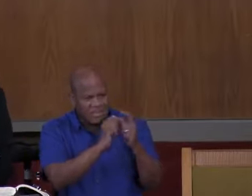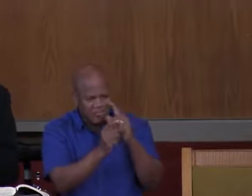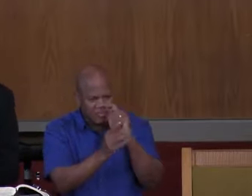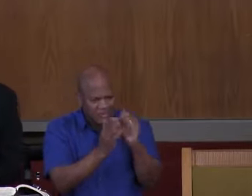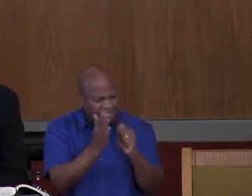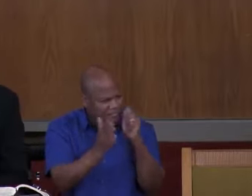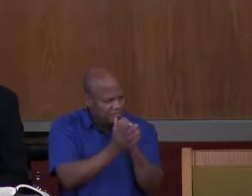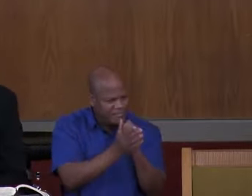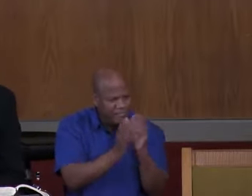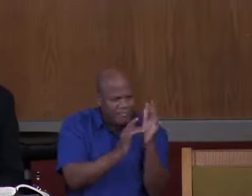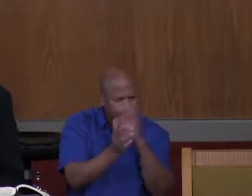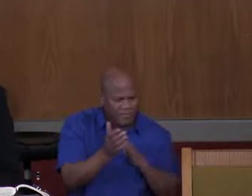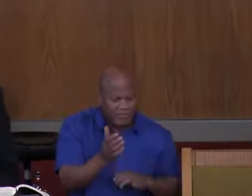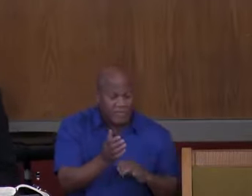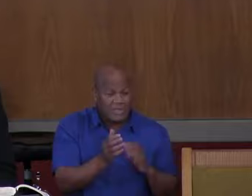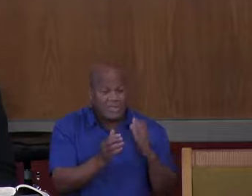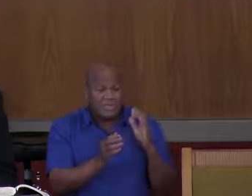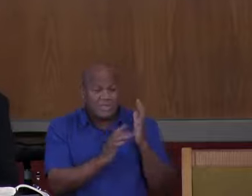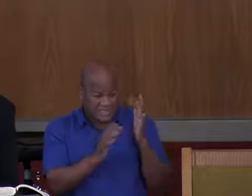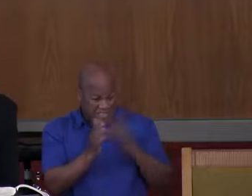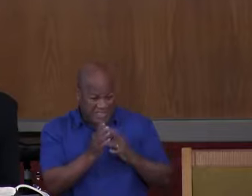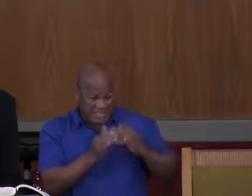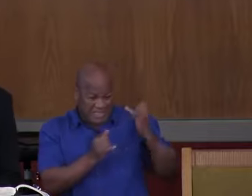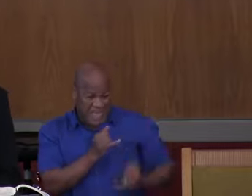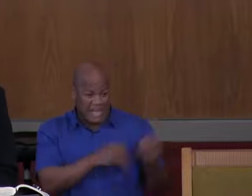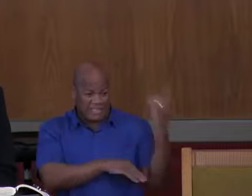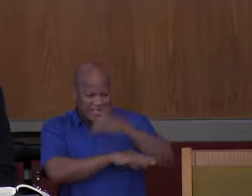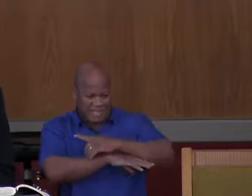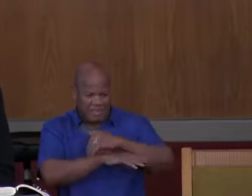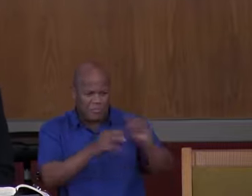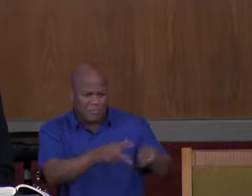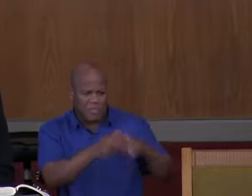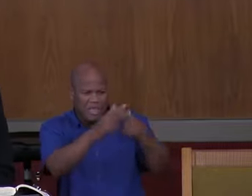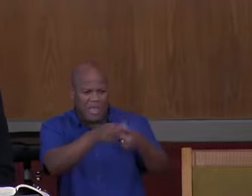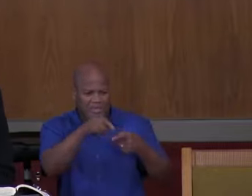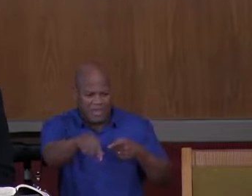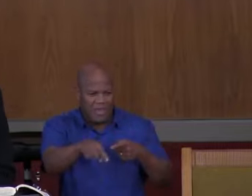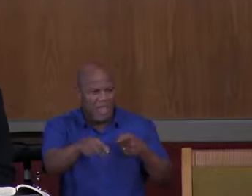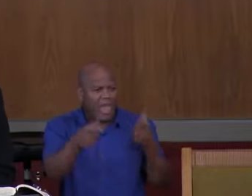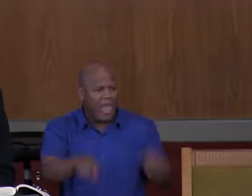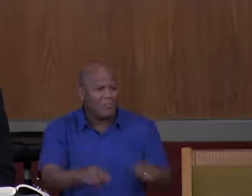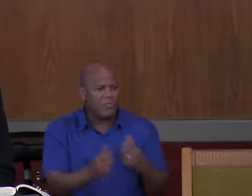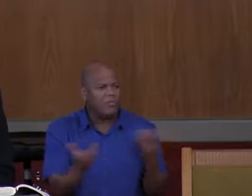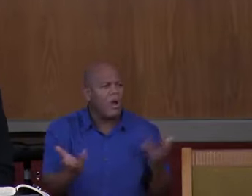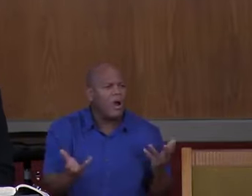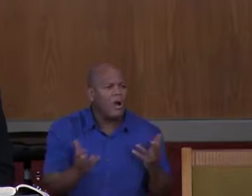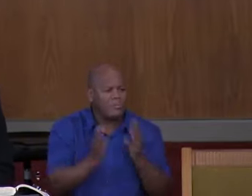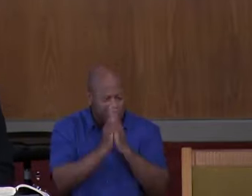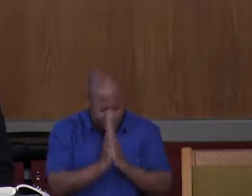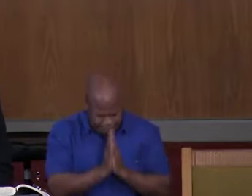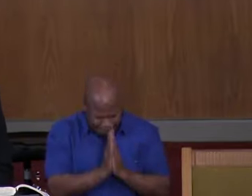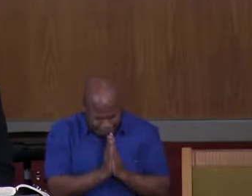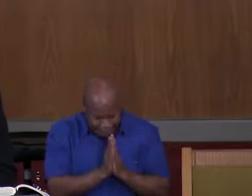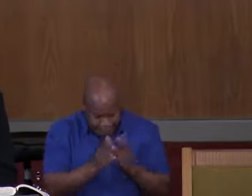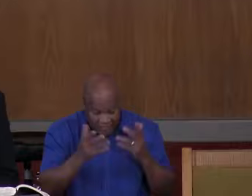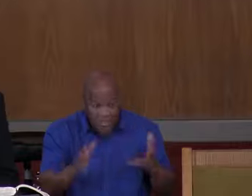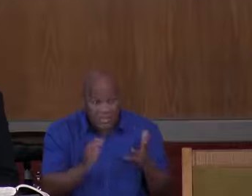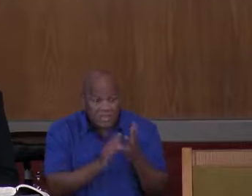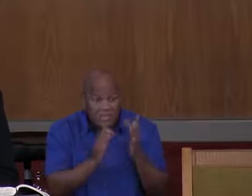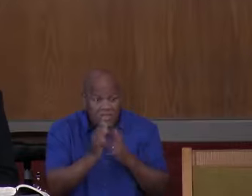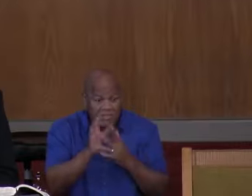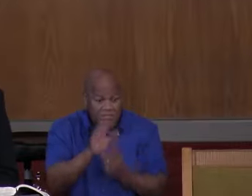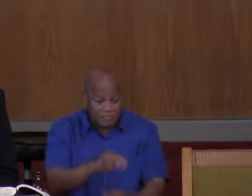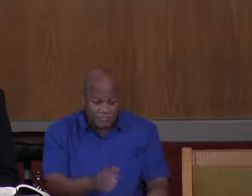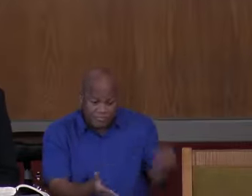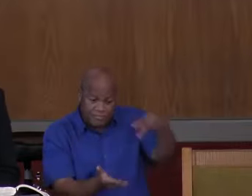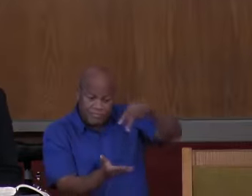His last days on earth began in Gethsemane in prayer. And after his resurrection, he